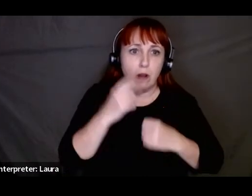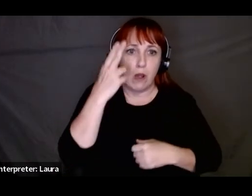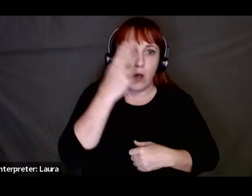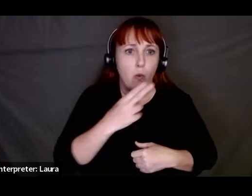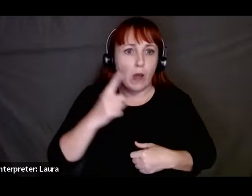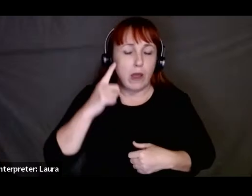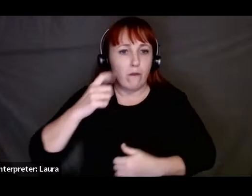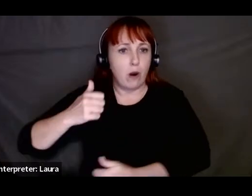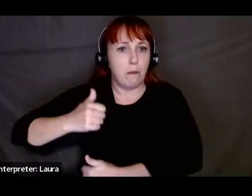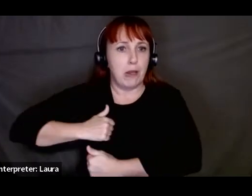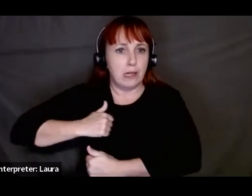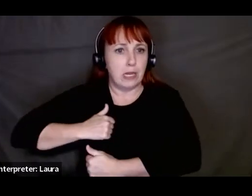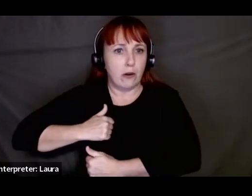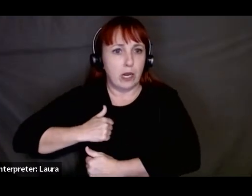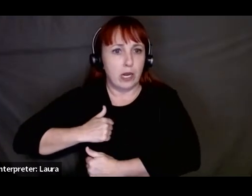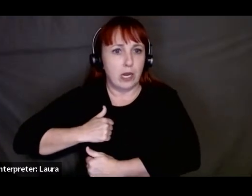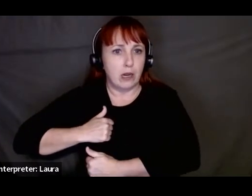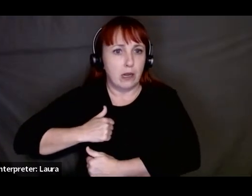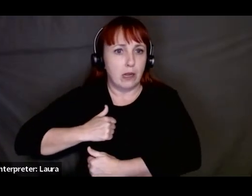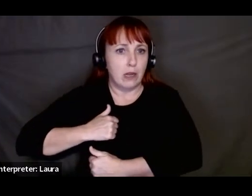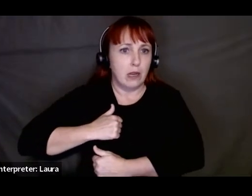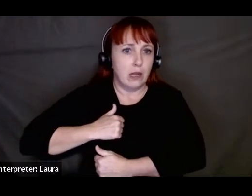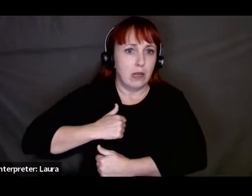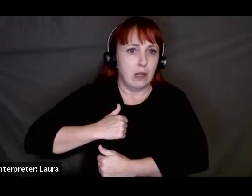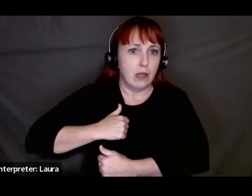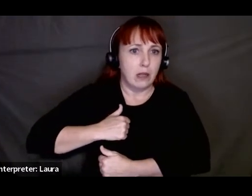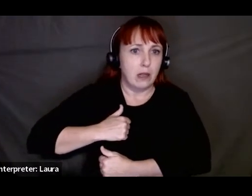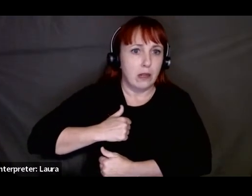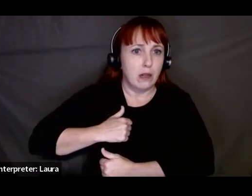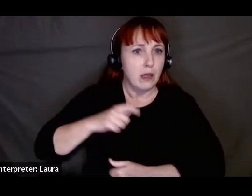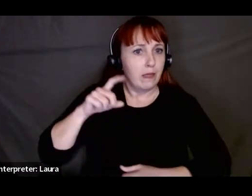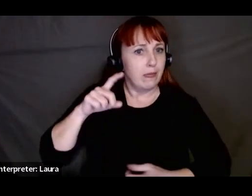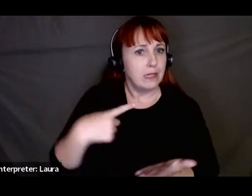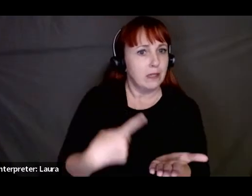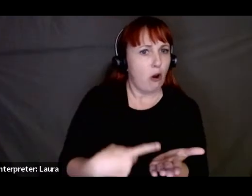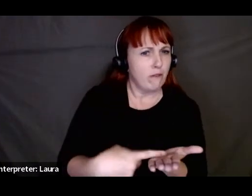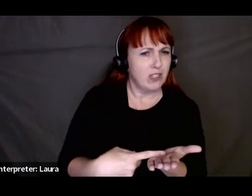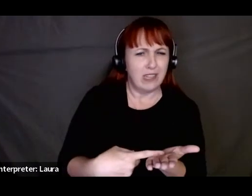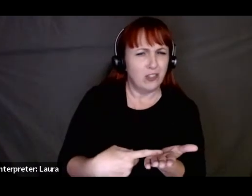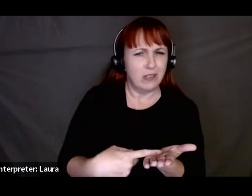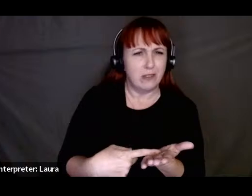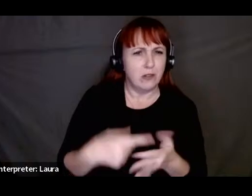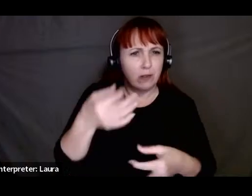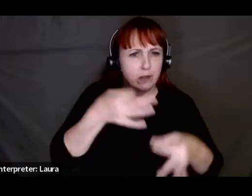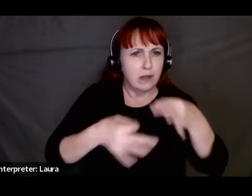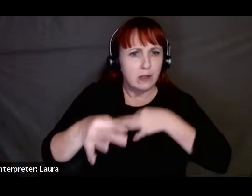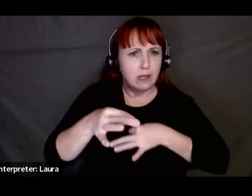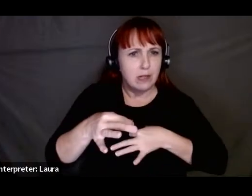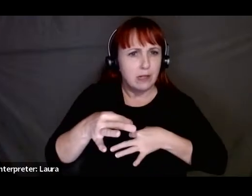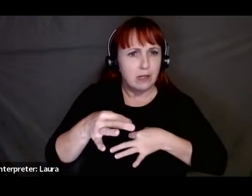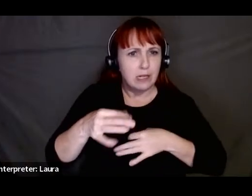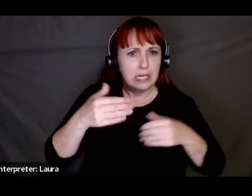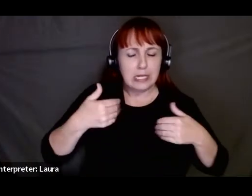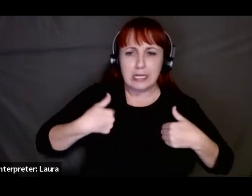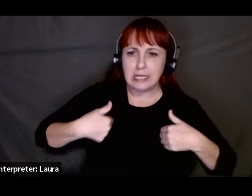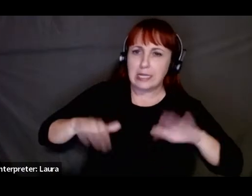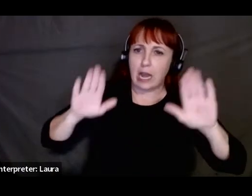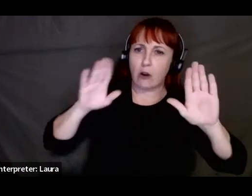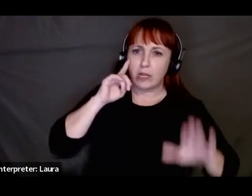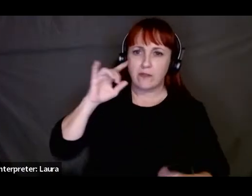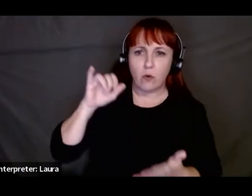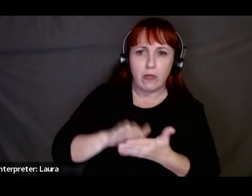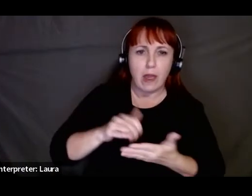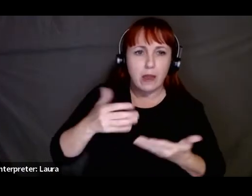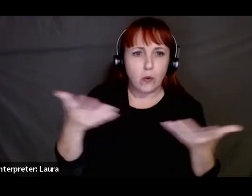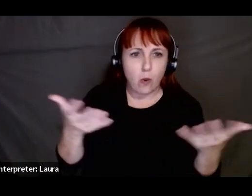national security. I don't think we should be having any conversation about what Hawaii has to sacrifice for that, as